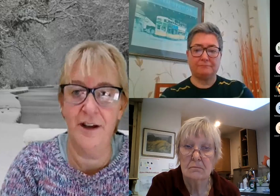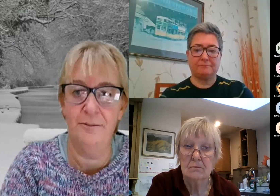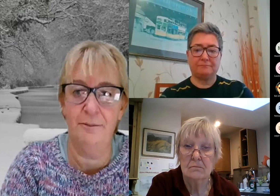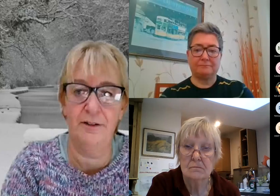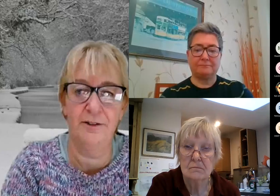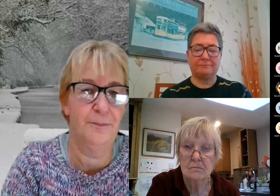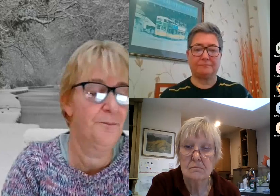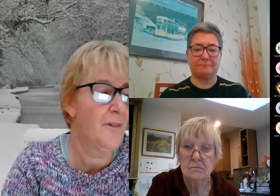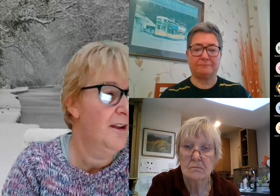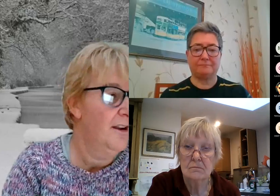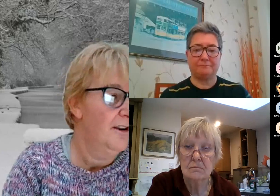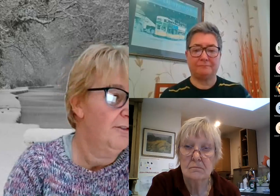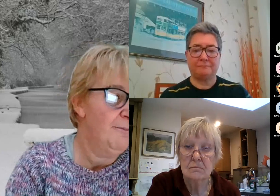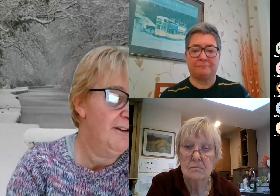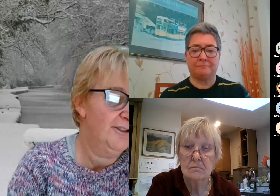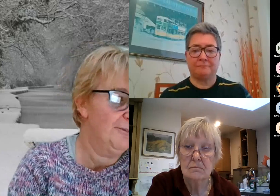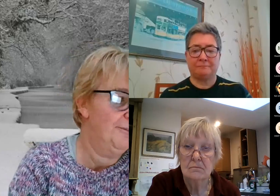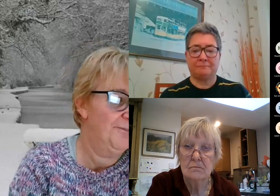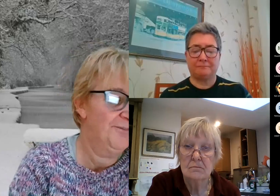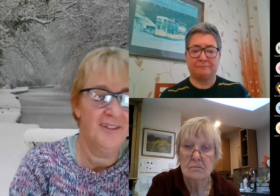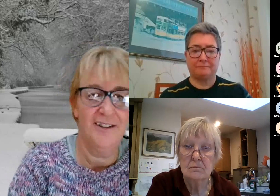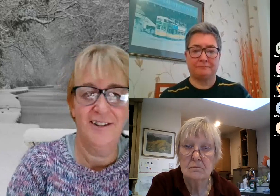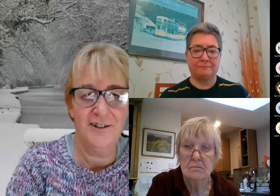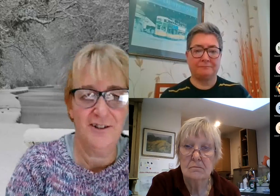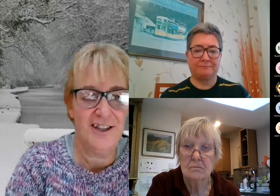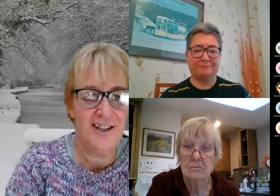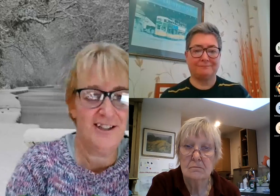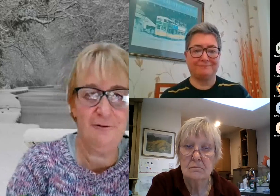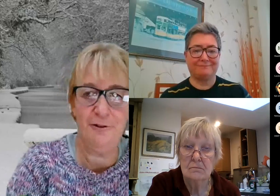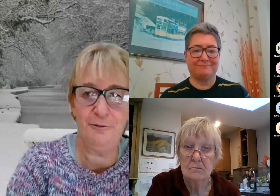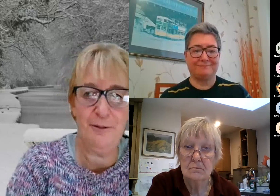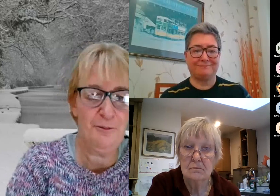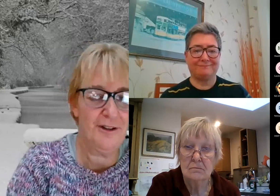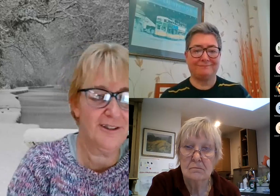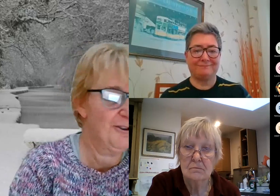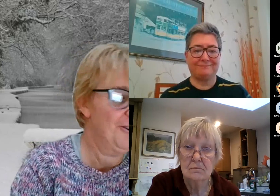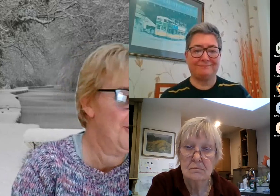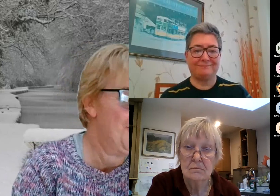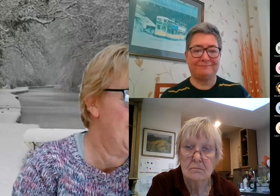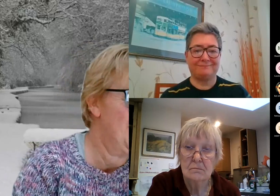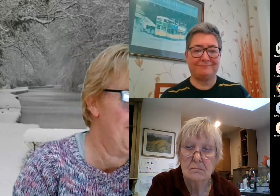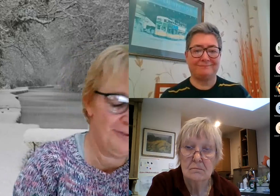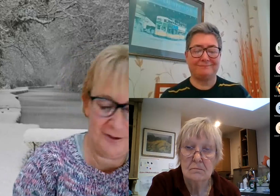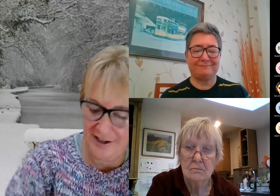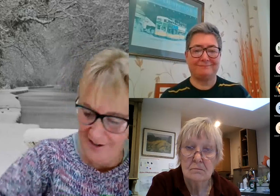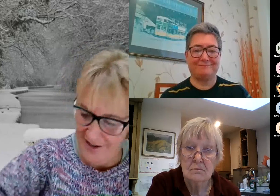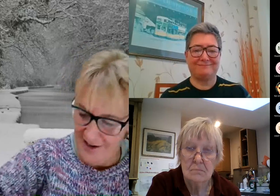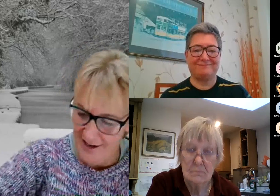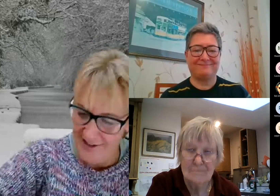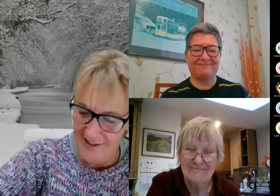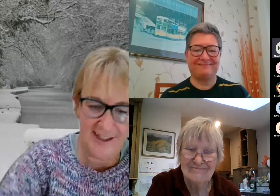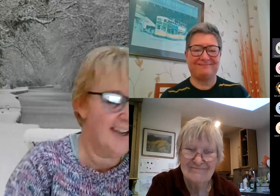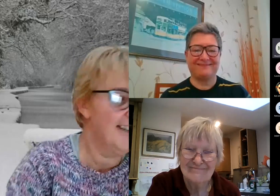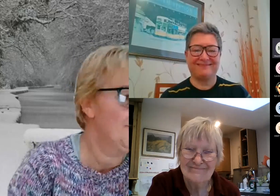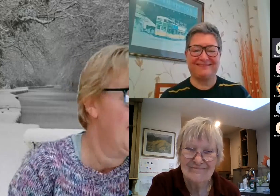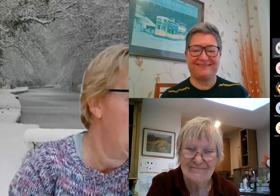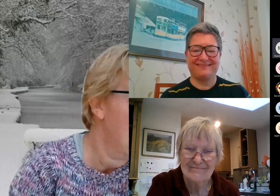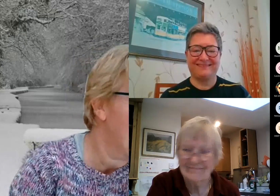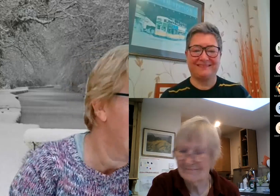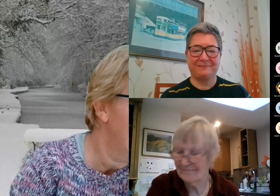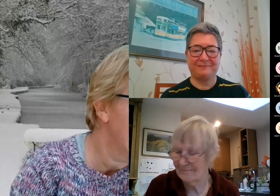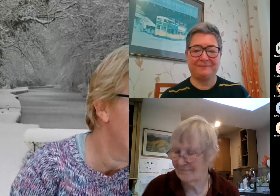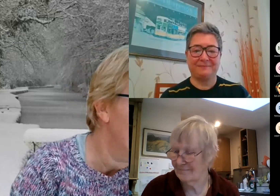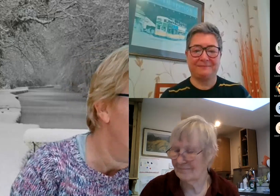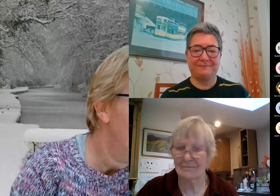Okay, thanks for that, Malcolm. Right, Malcolm, don't take yourself off mute because I've got another question for you. And it is, by